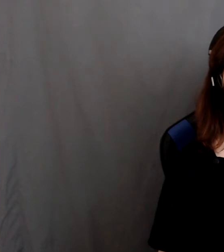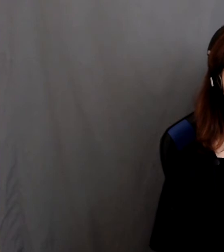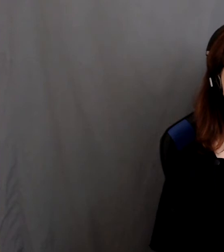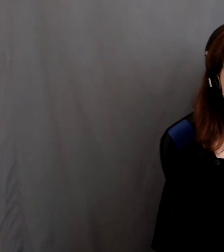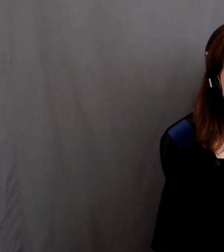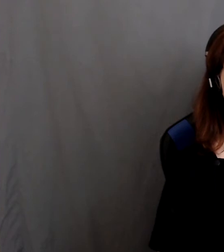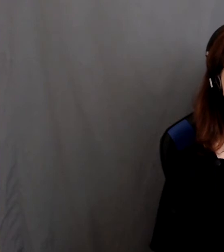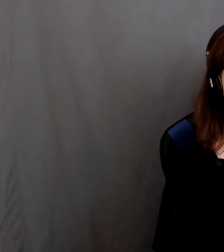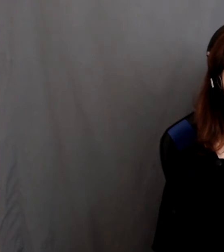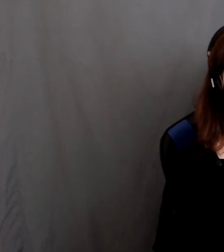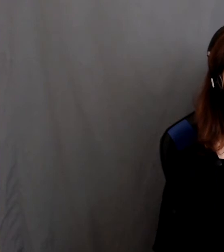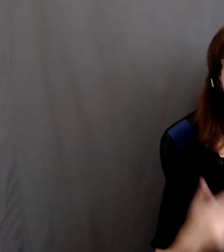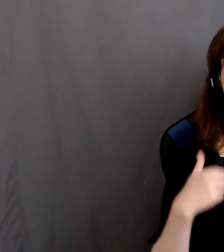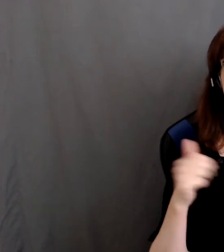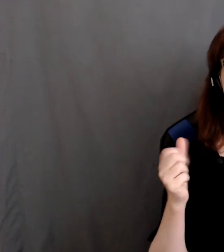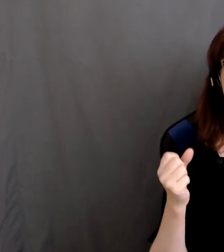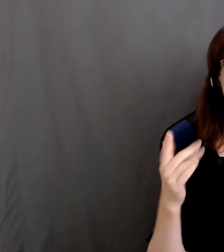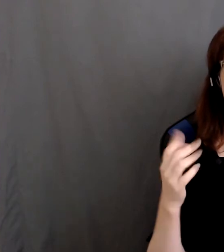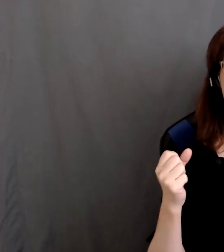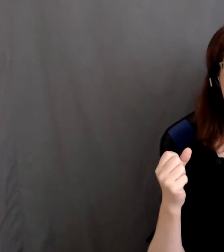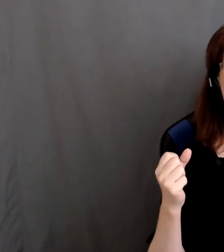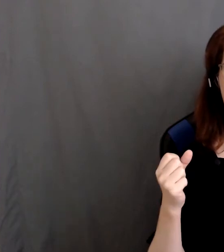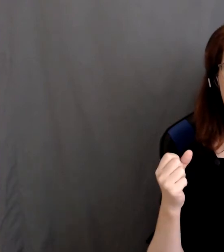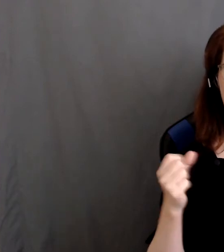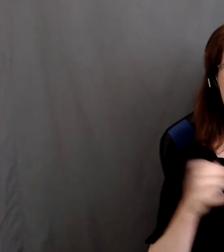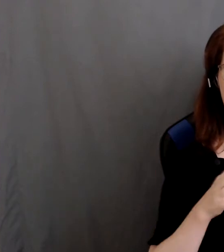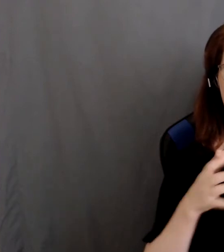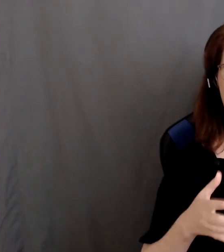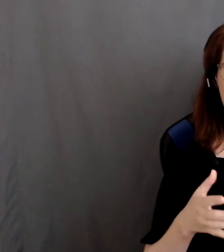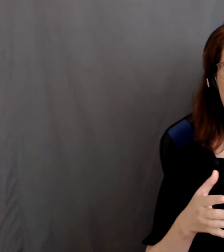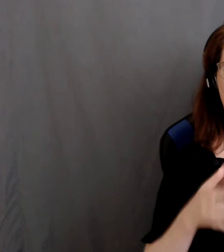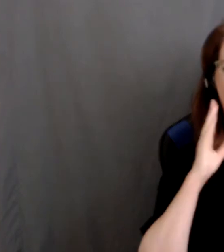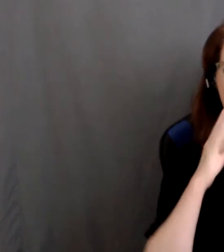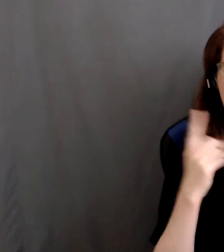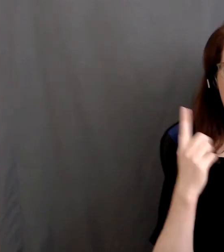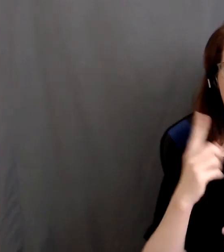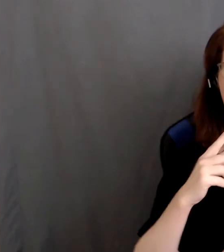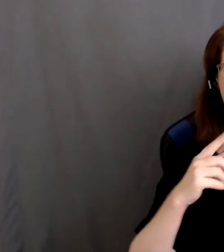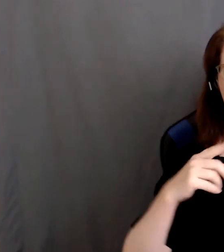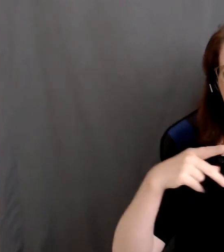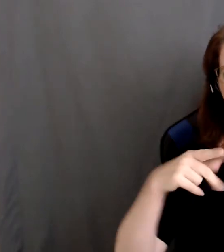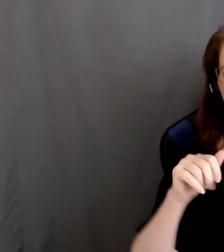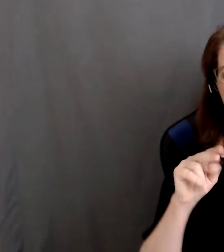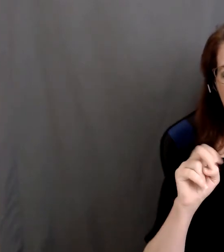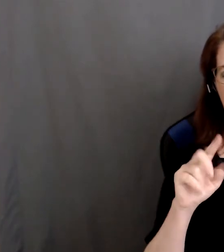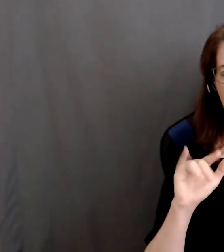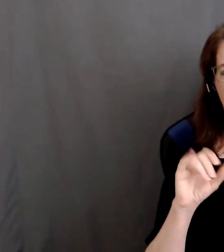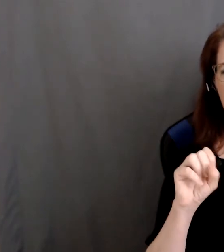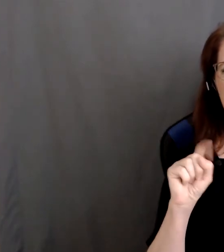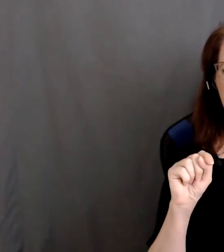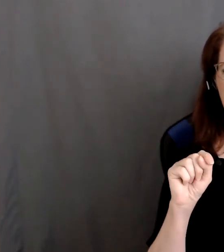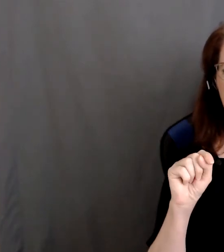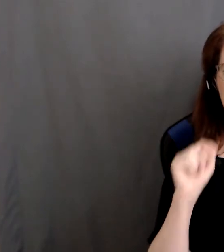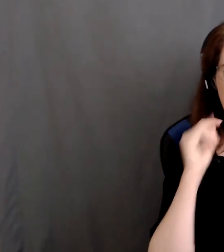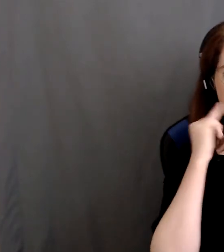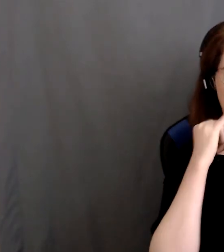have ASL sign language. The interpreter will be one of the panelists. If you can't